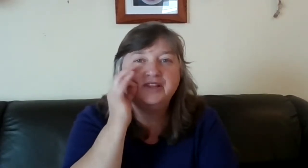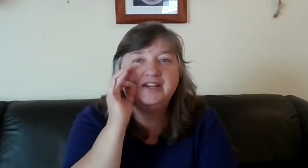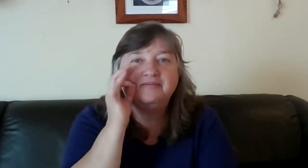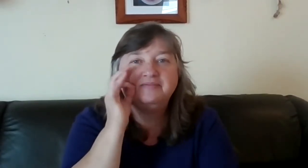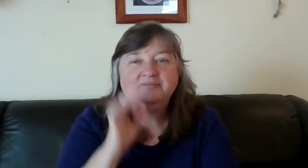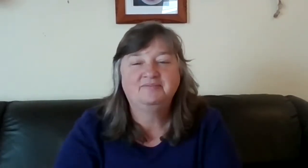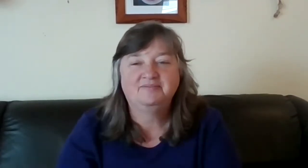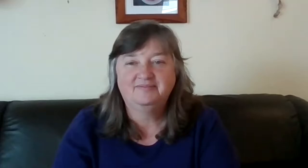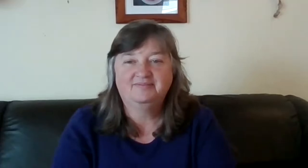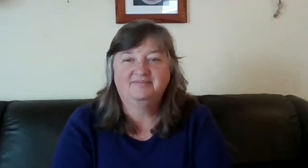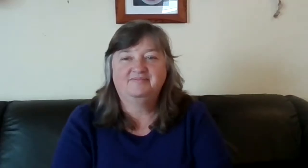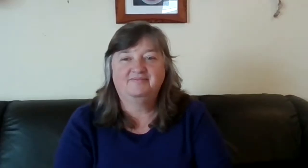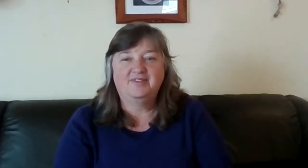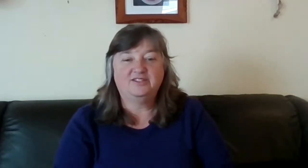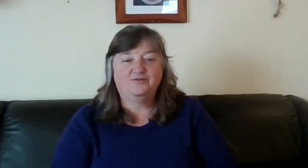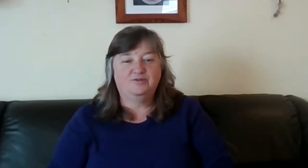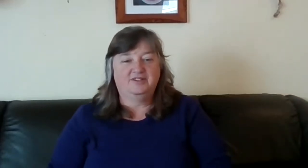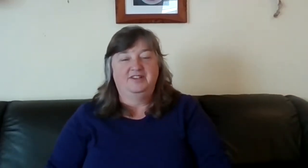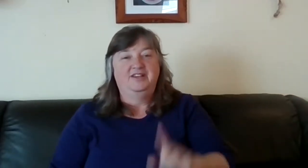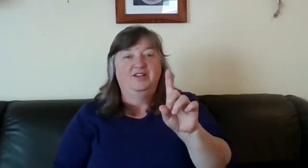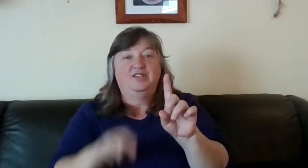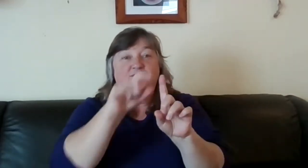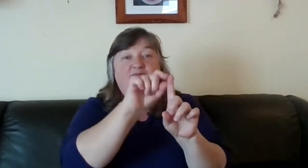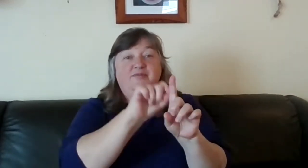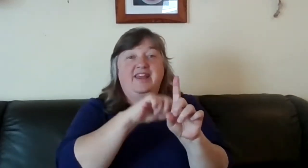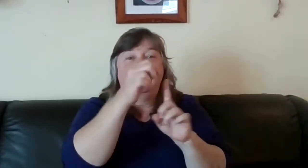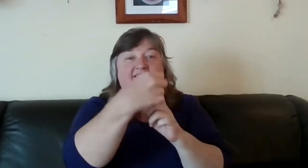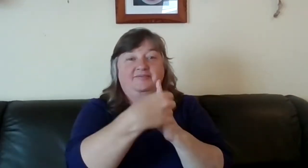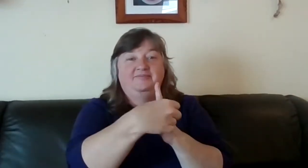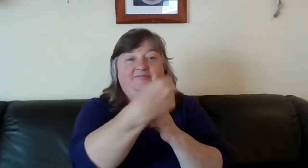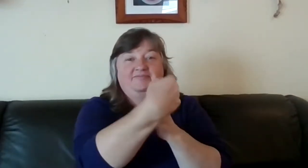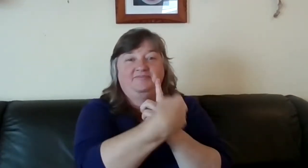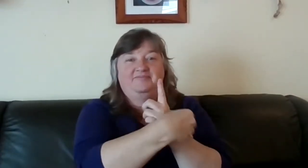there. That's fruit. So we have banana.